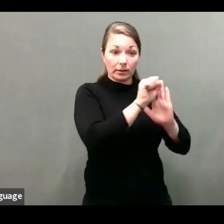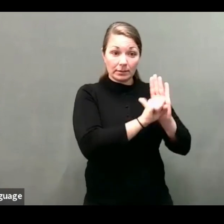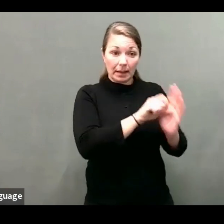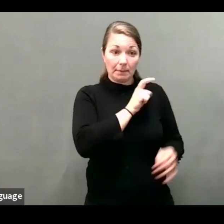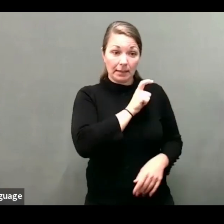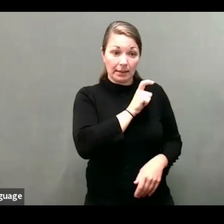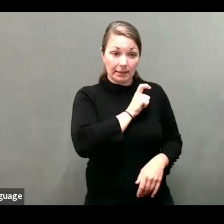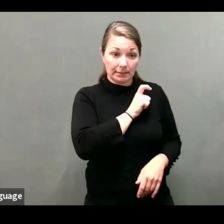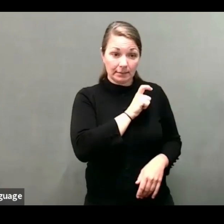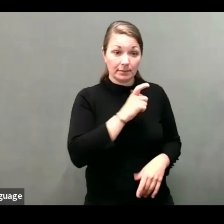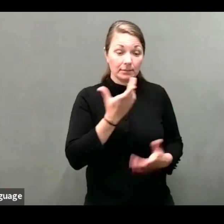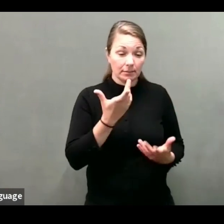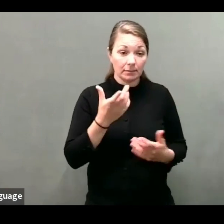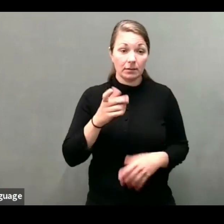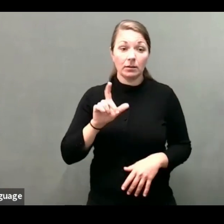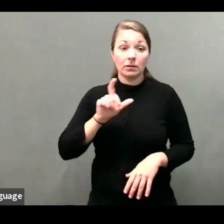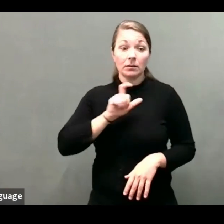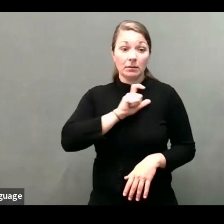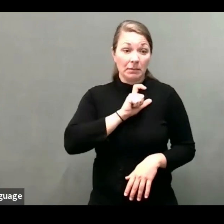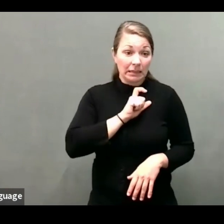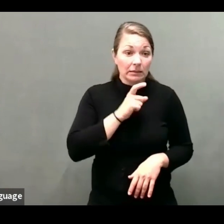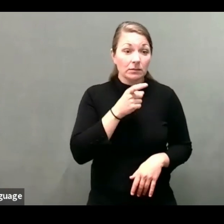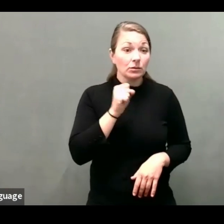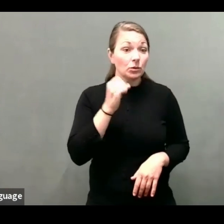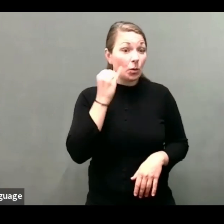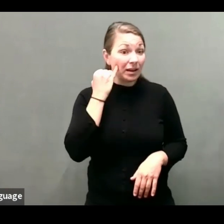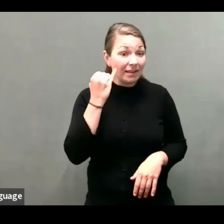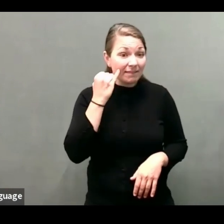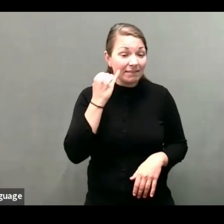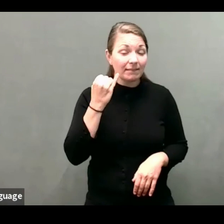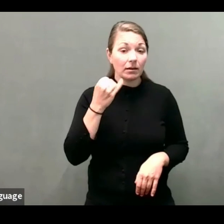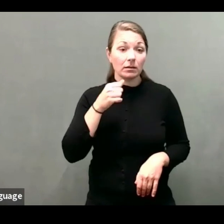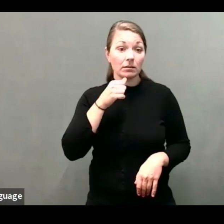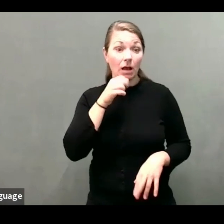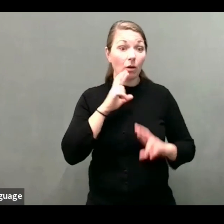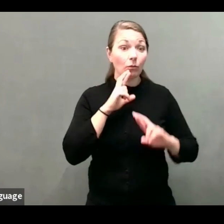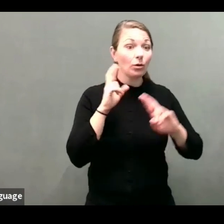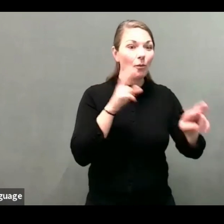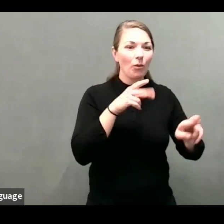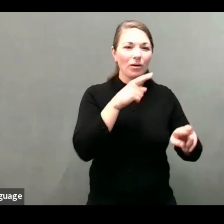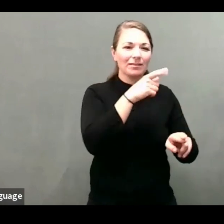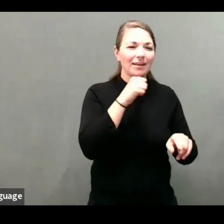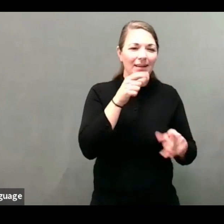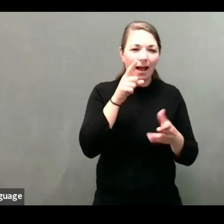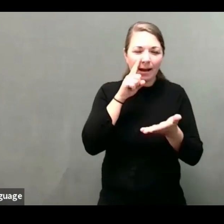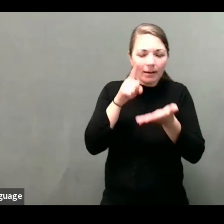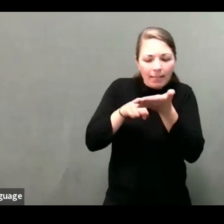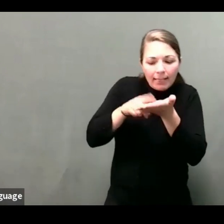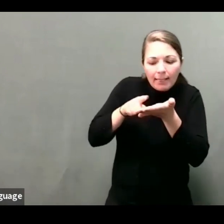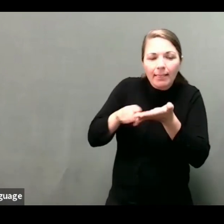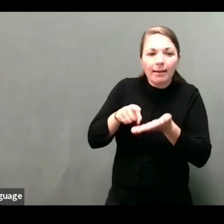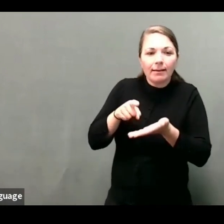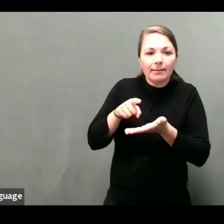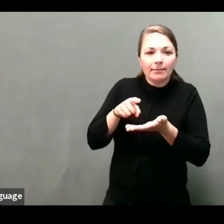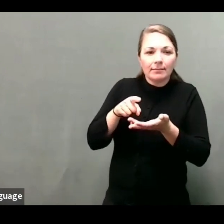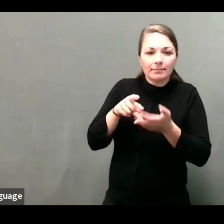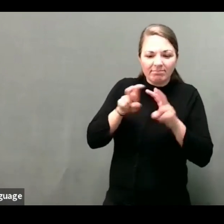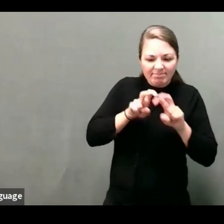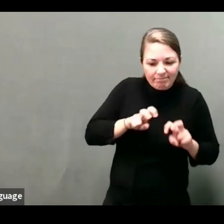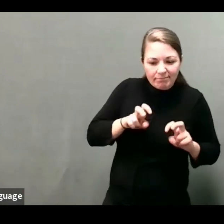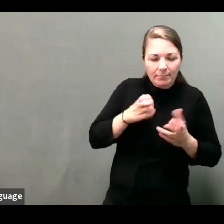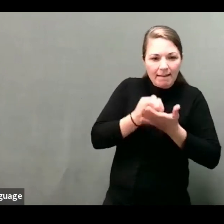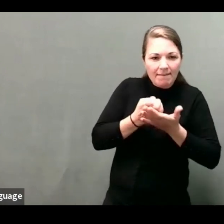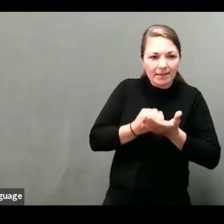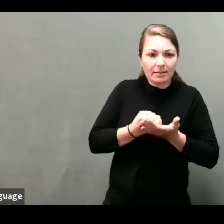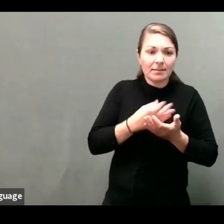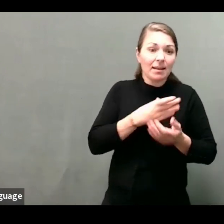isn't feasible to put those resources towards non-reporting evidence, and also to keep that